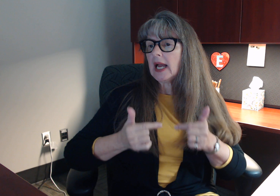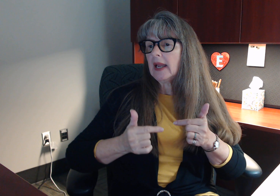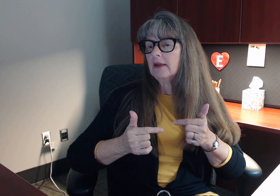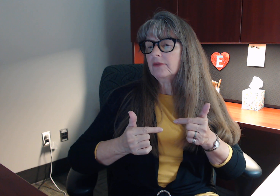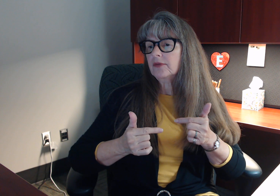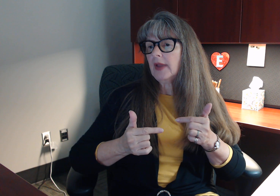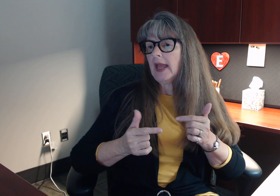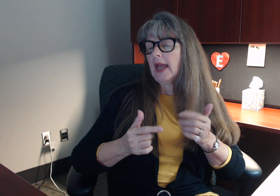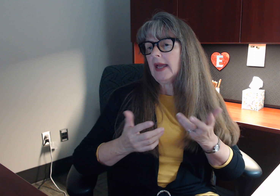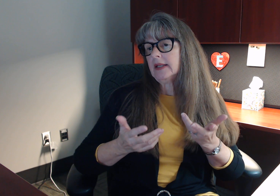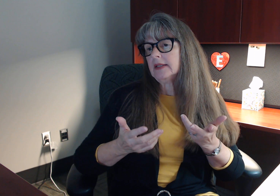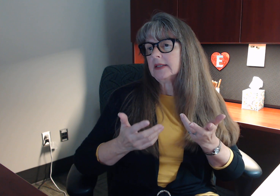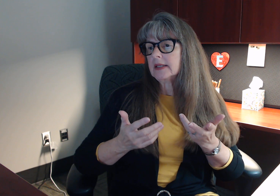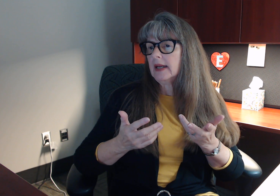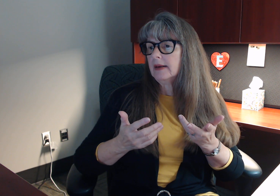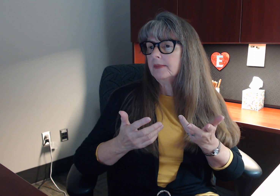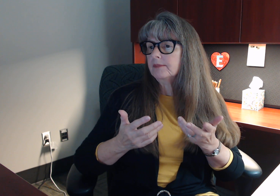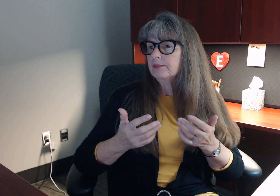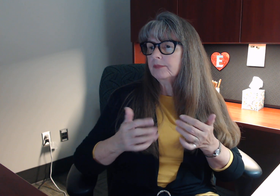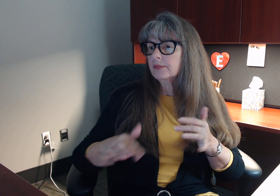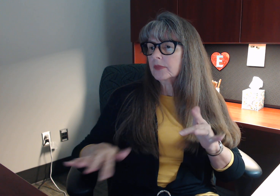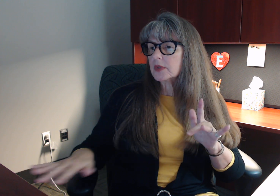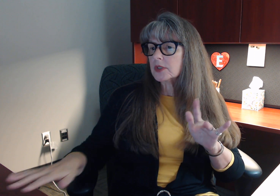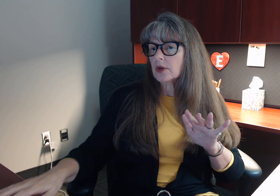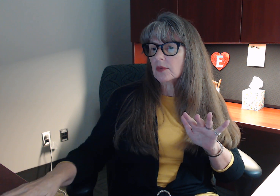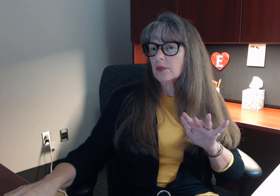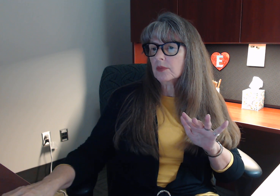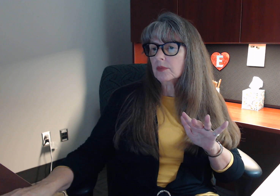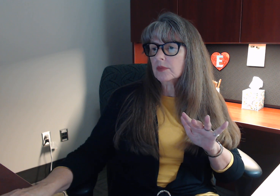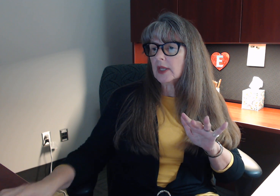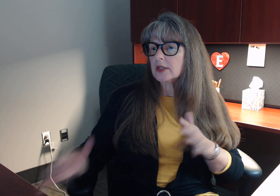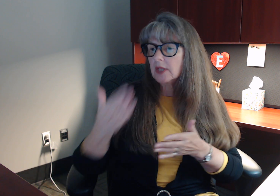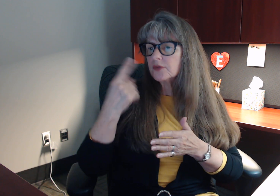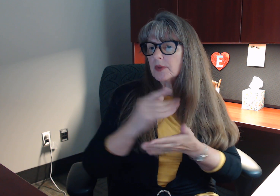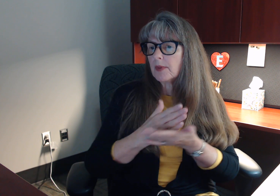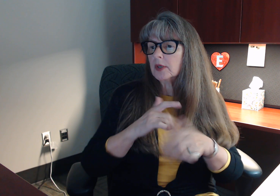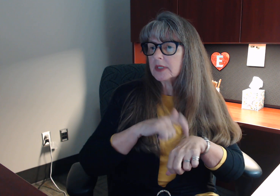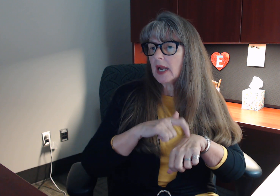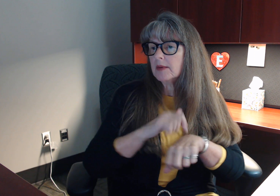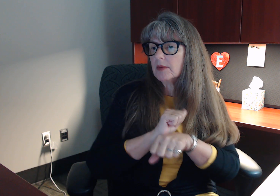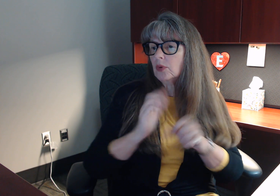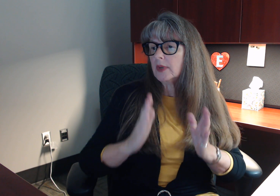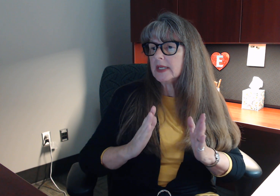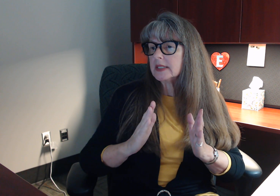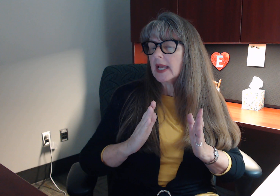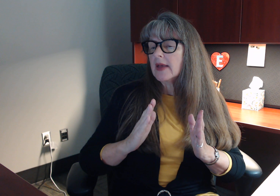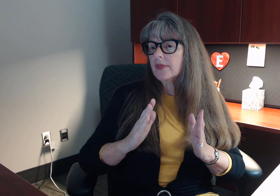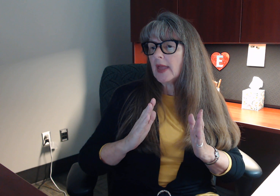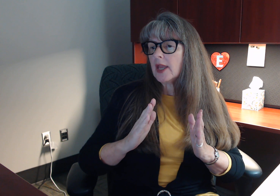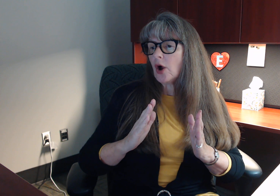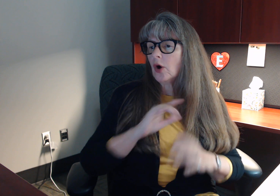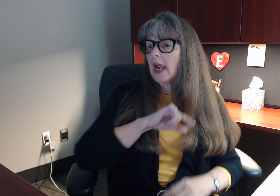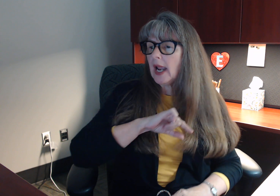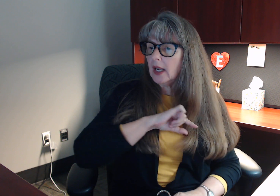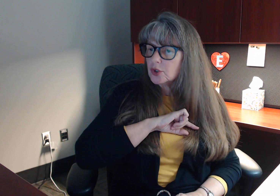life, and so that's for the part-time employees. They are